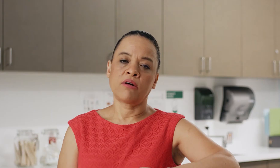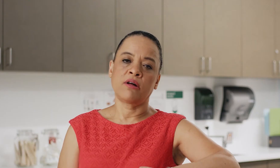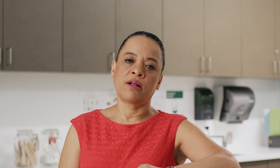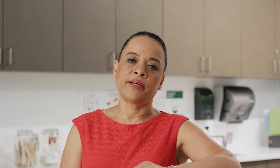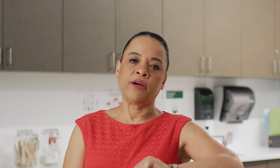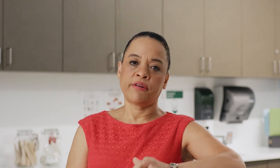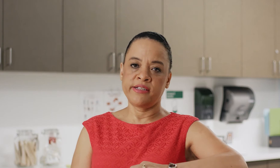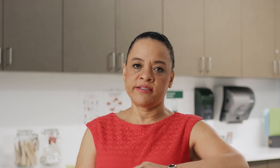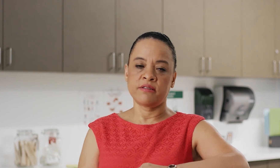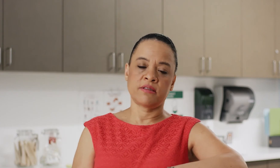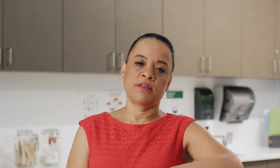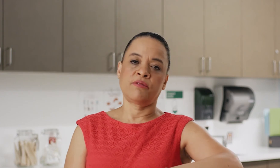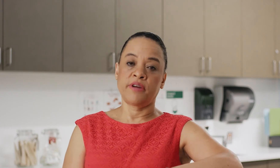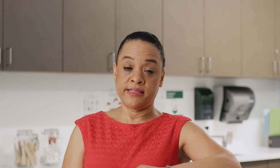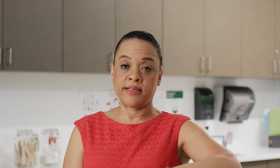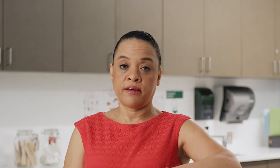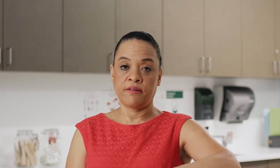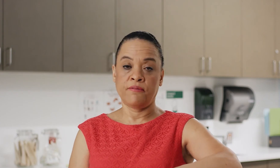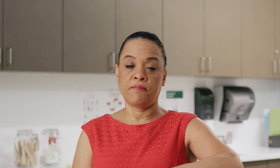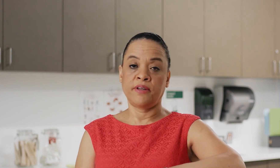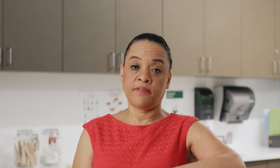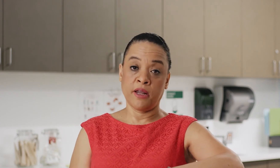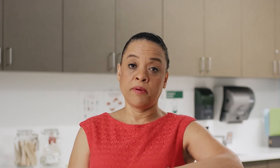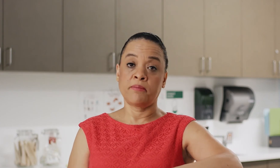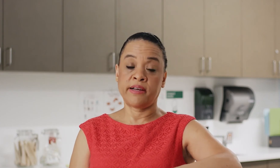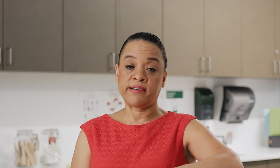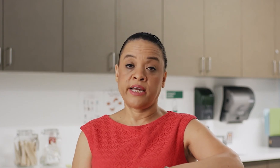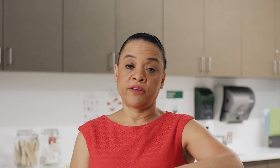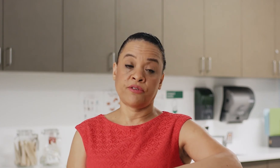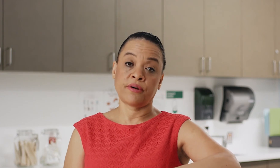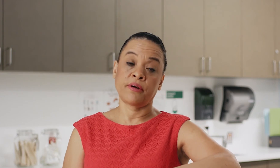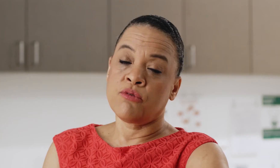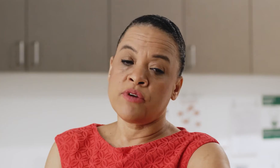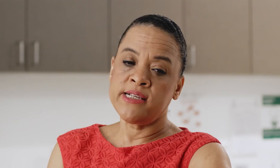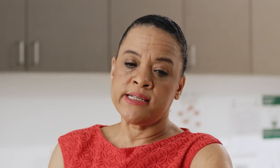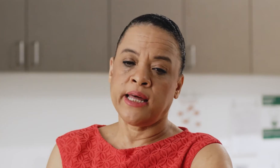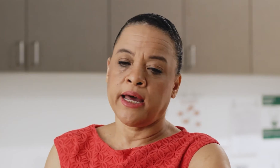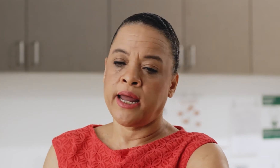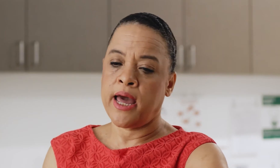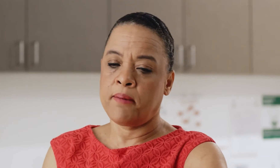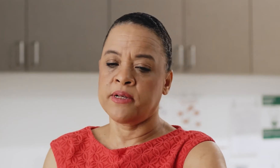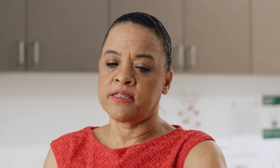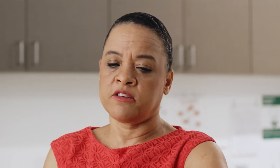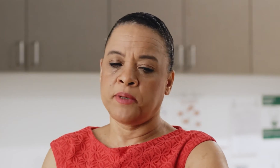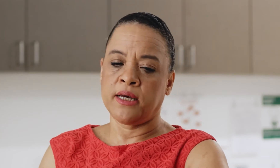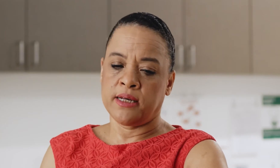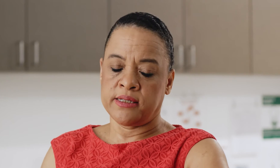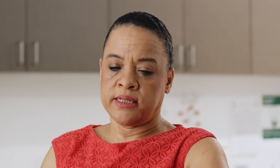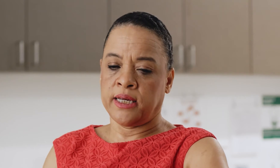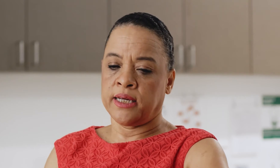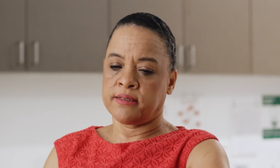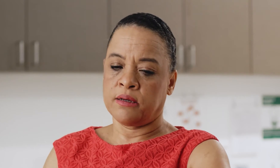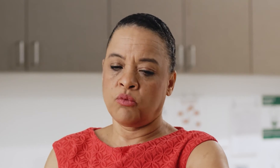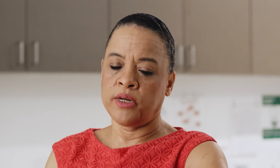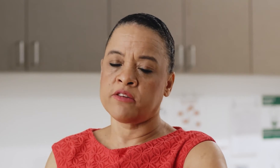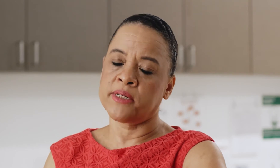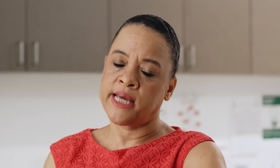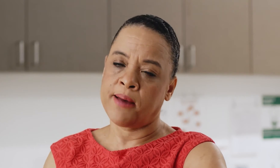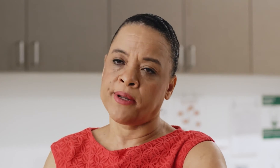Alcohol increases the risk of developing breast cancer. The reason that happens is because when it's